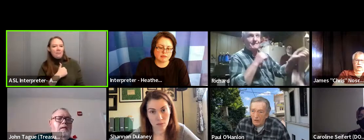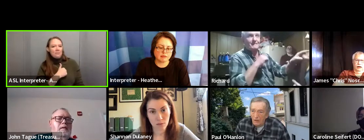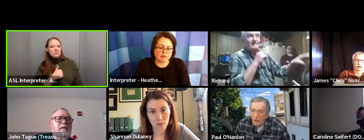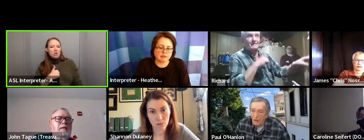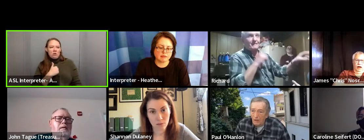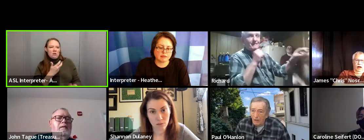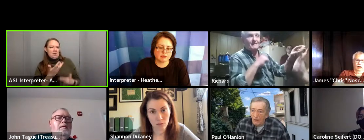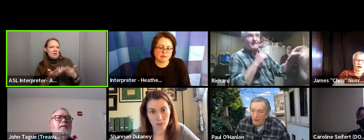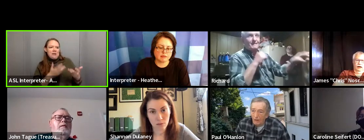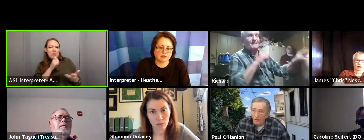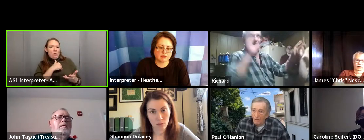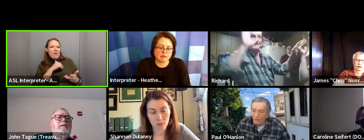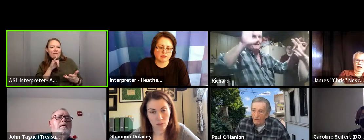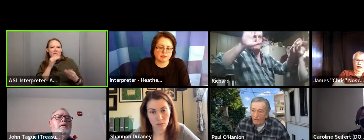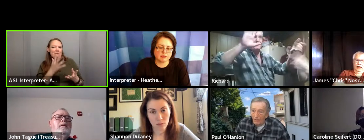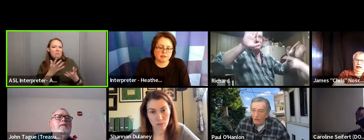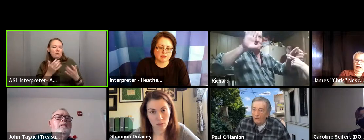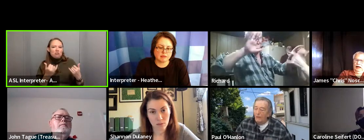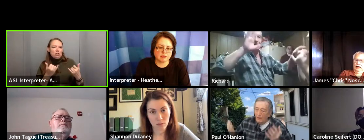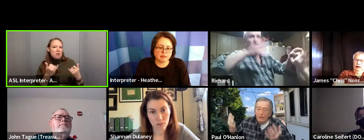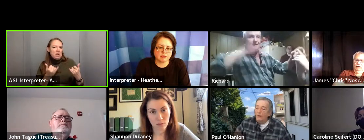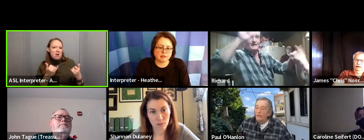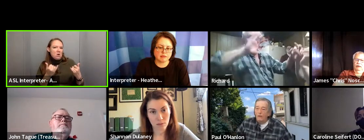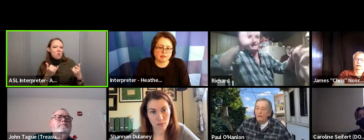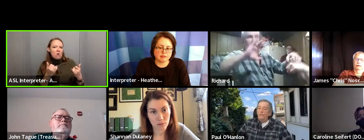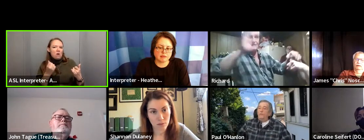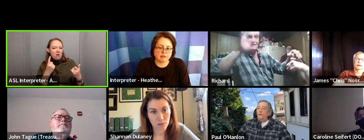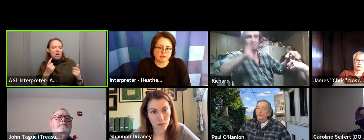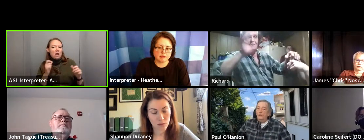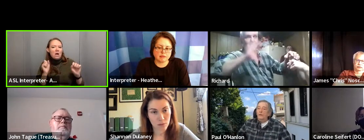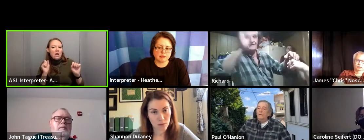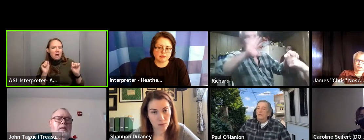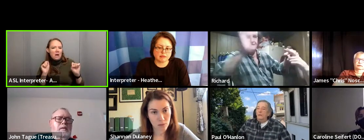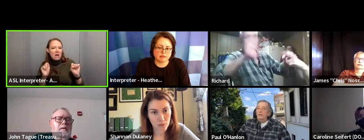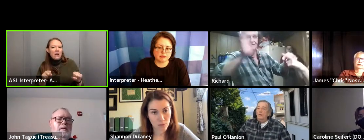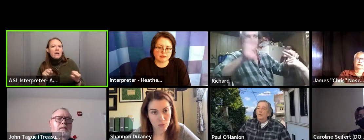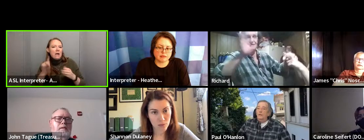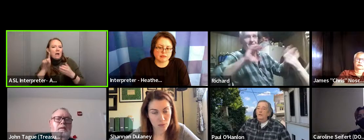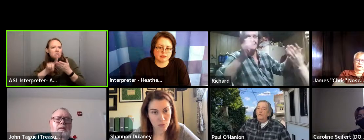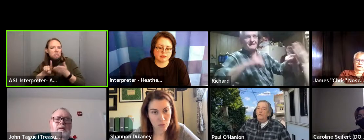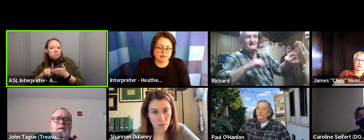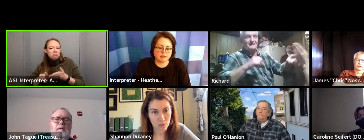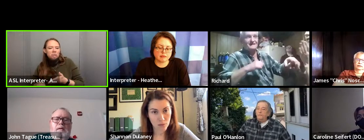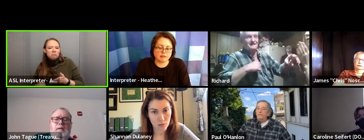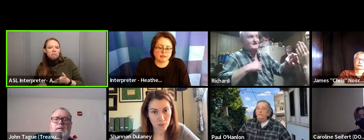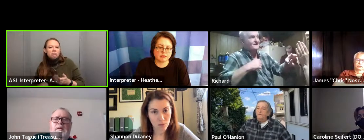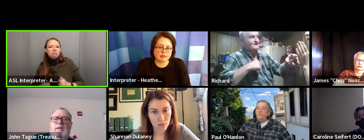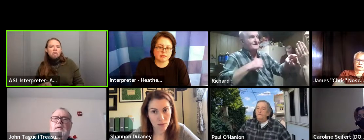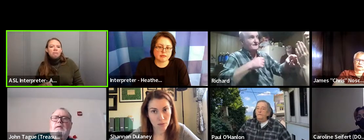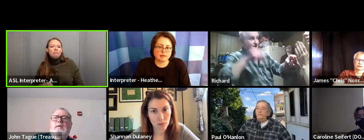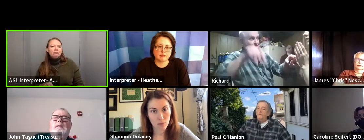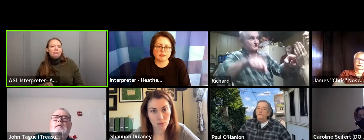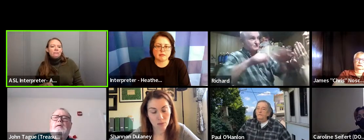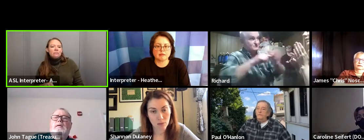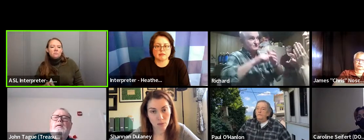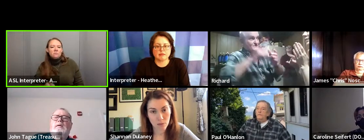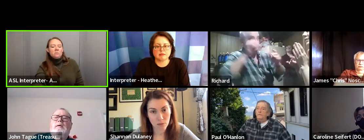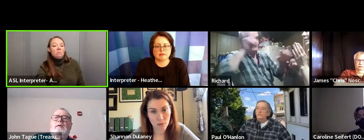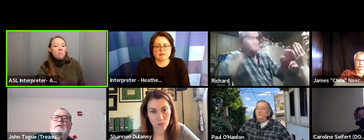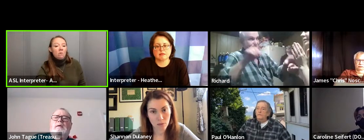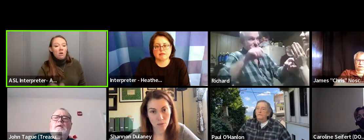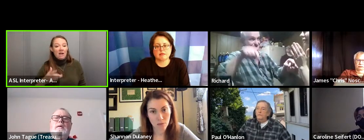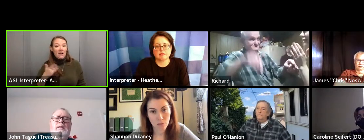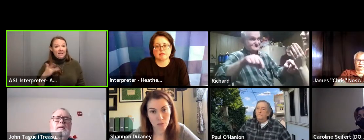have that data right now, but I can also look into that as well. I would say,